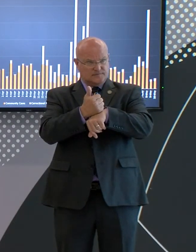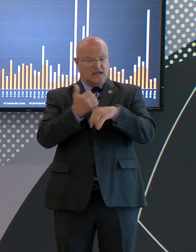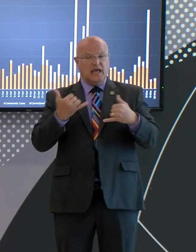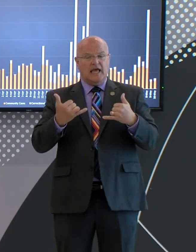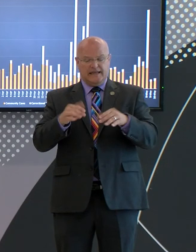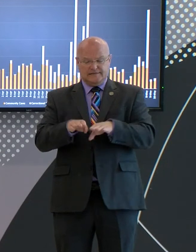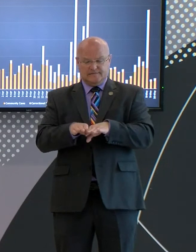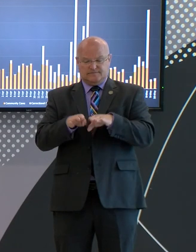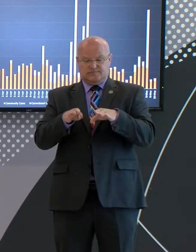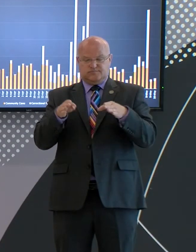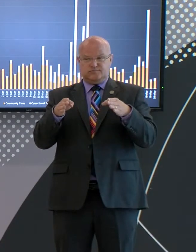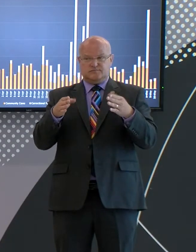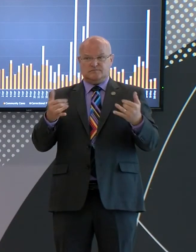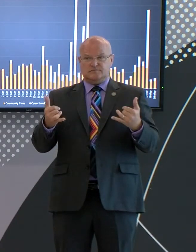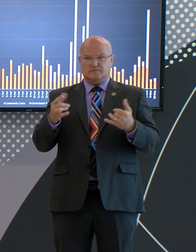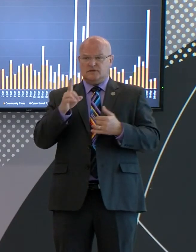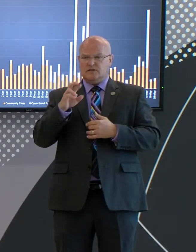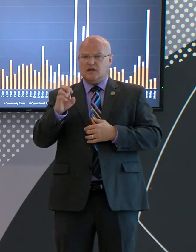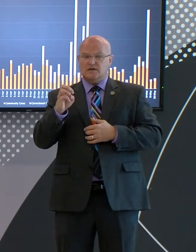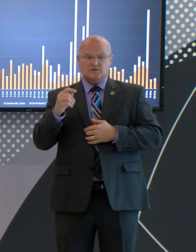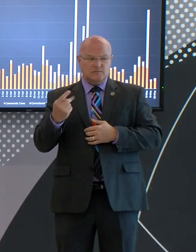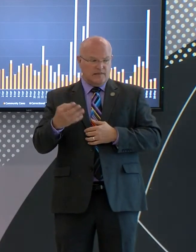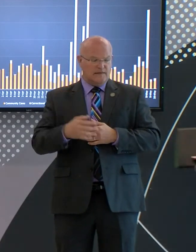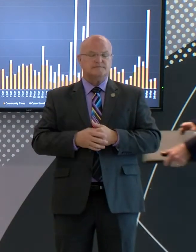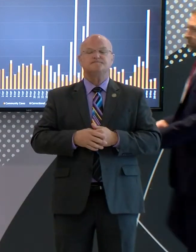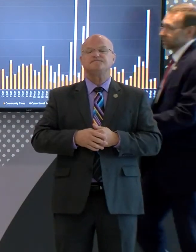now gradually lifting. Dr. Smith?